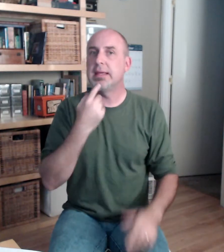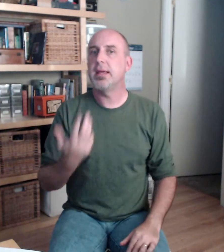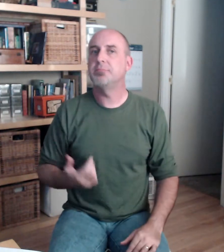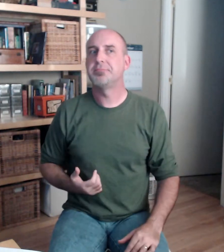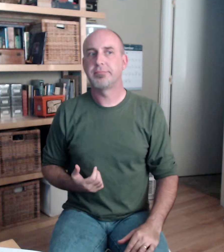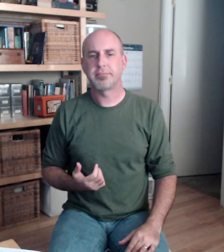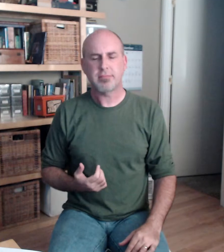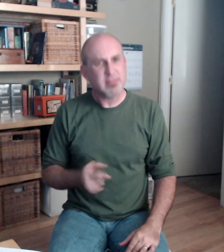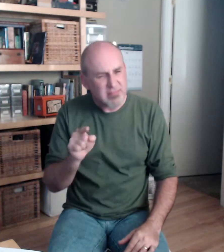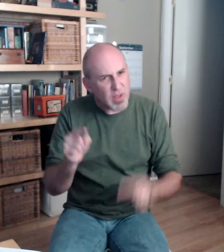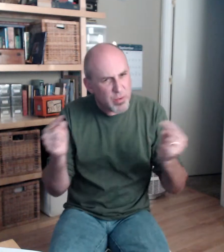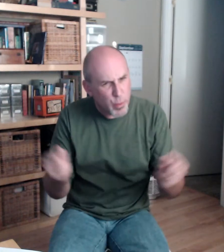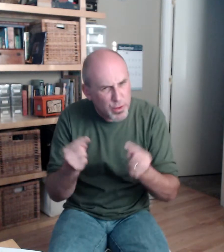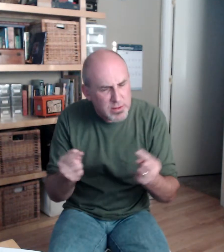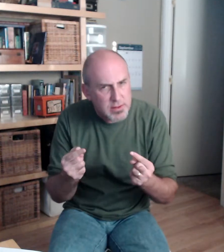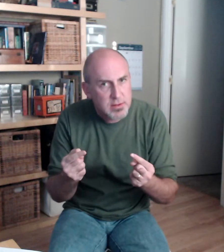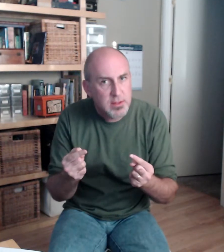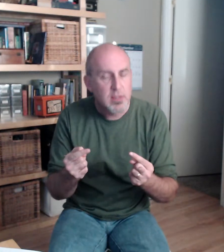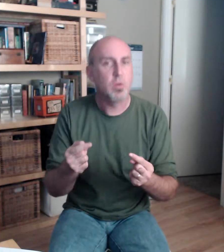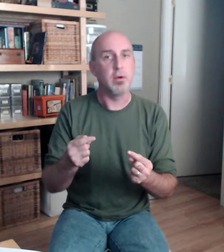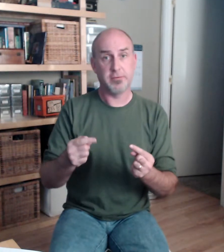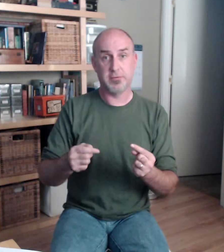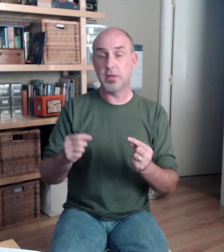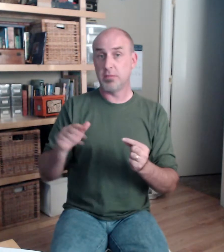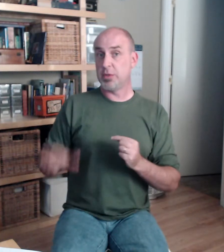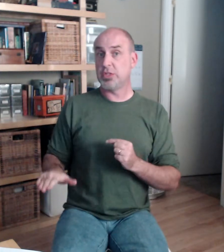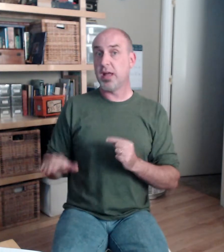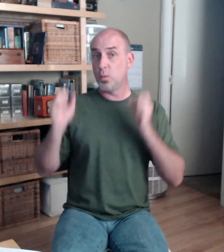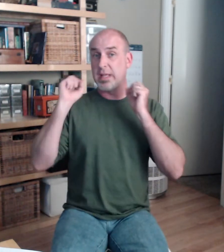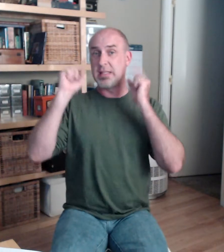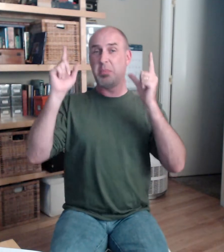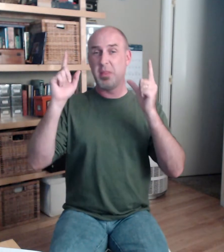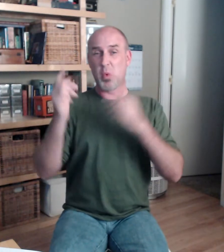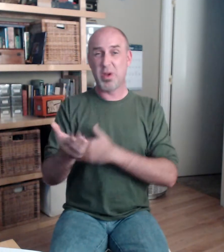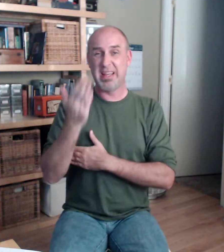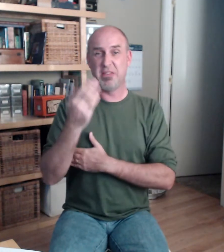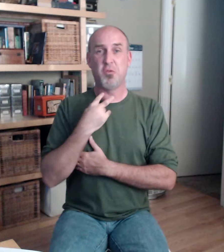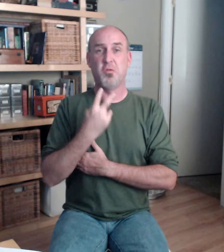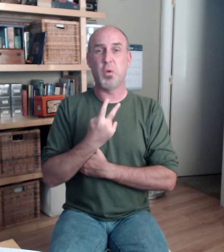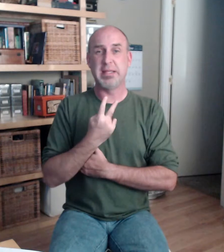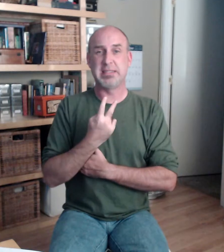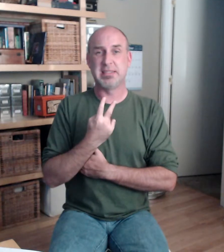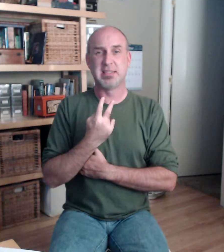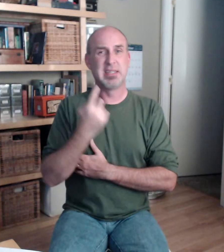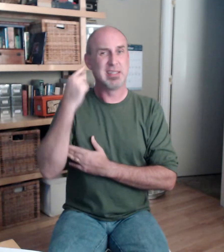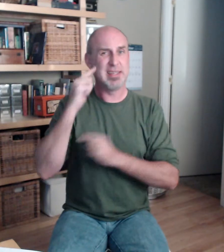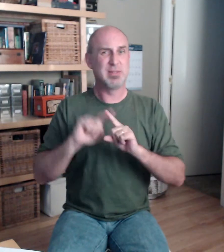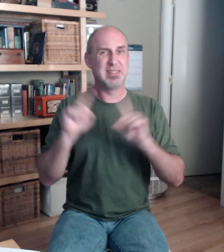say, are you hurt? Or if, maybe your child wakes up in the morning and their voice sounds